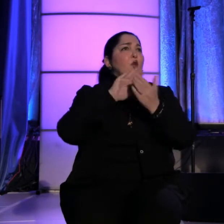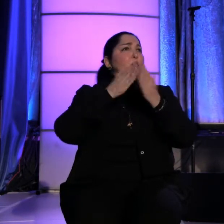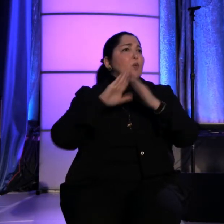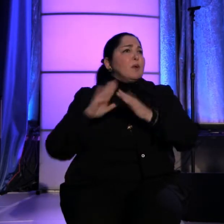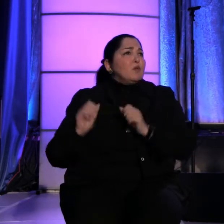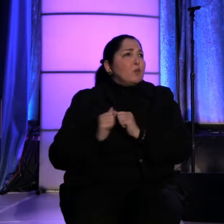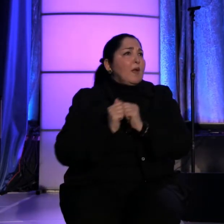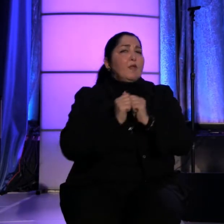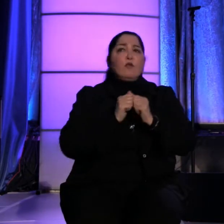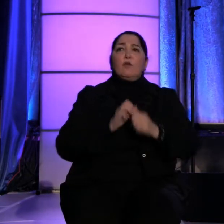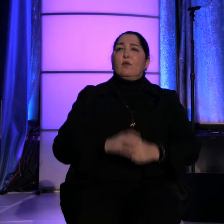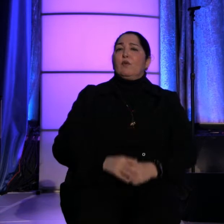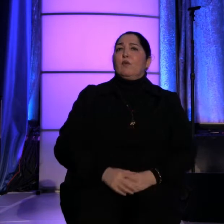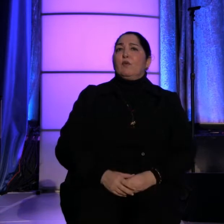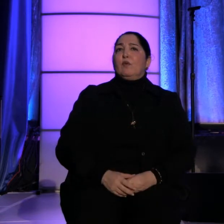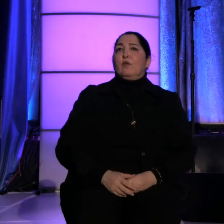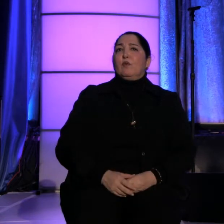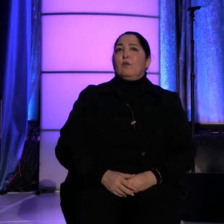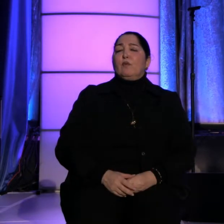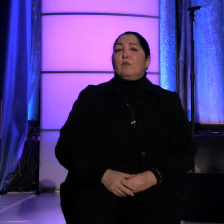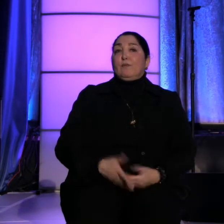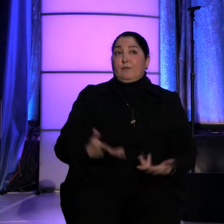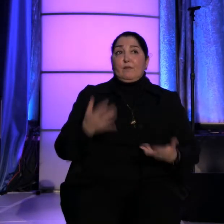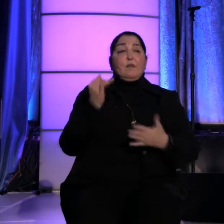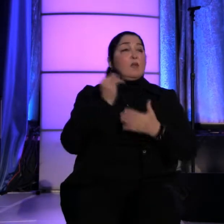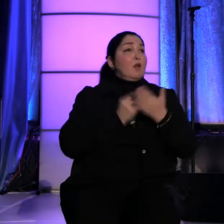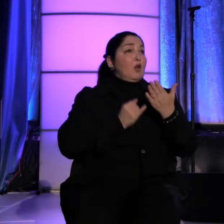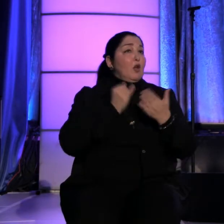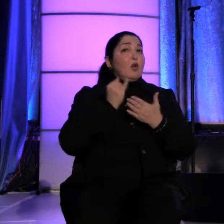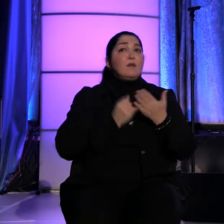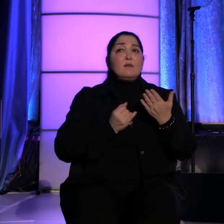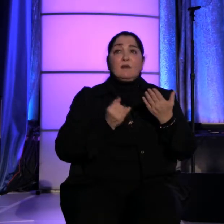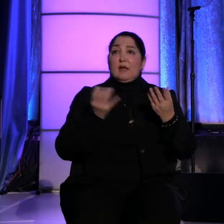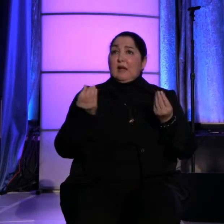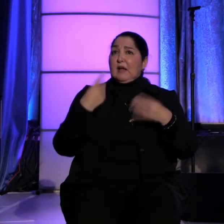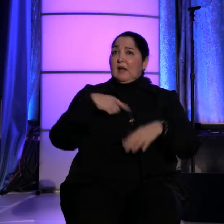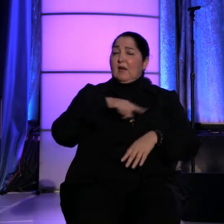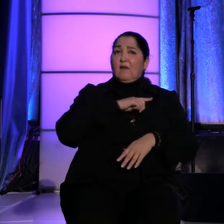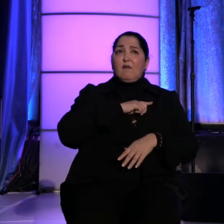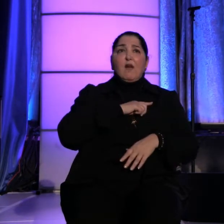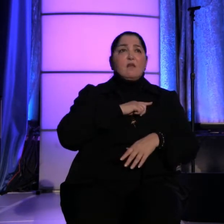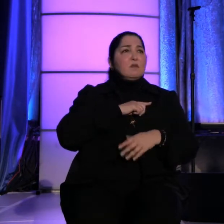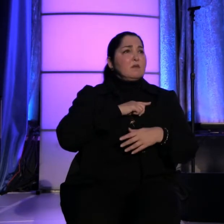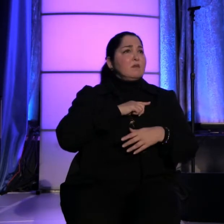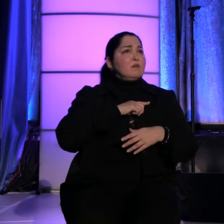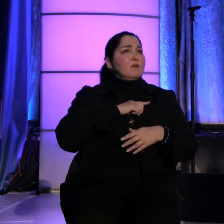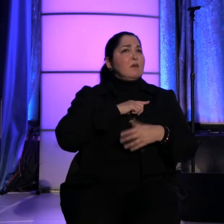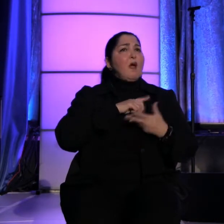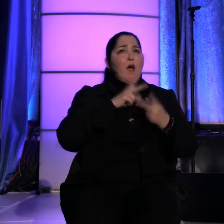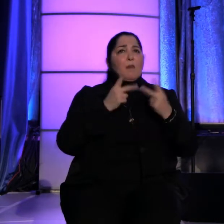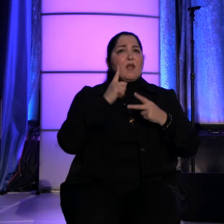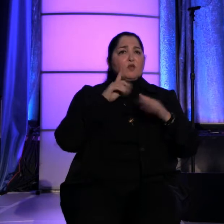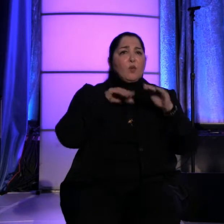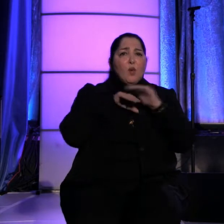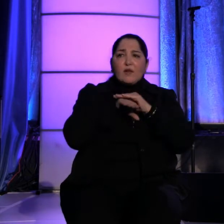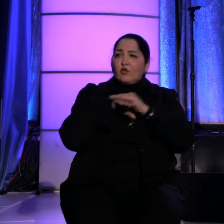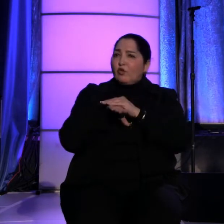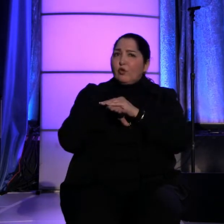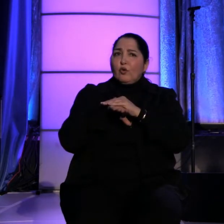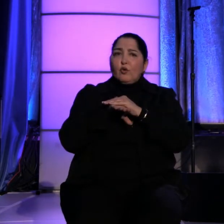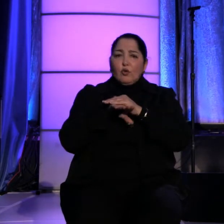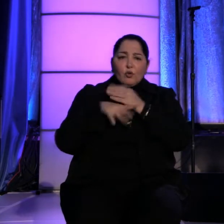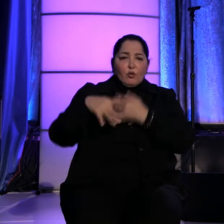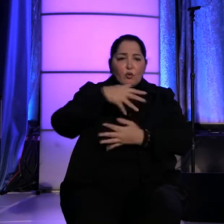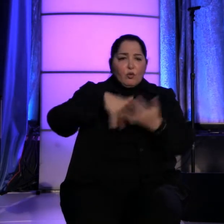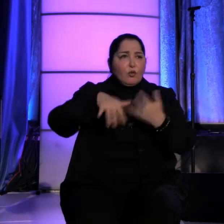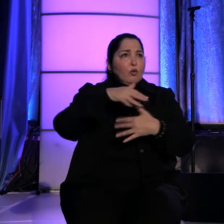together. The arts in many forms give us a common entry point to understand each other. They have